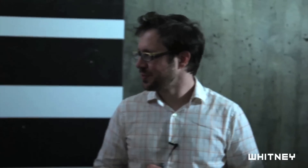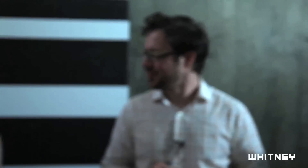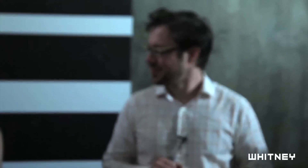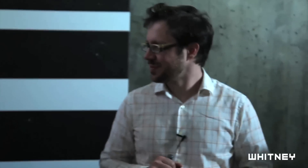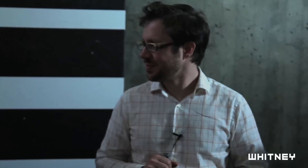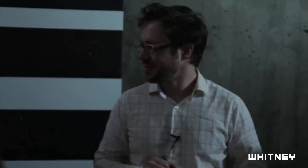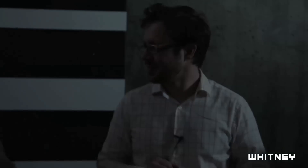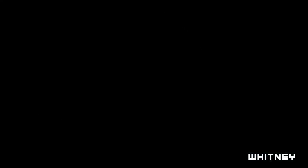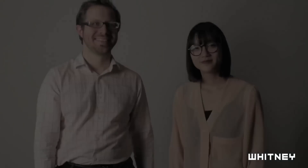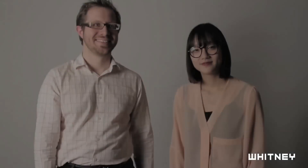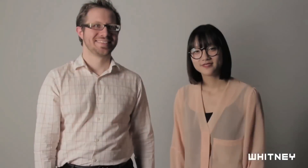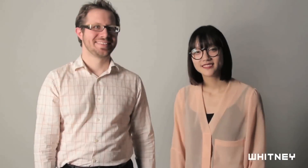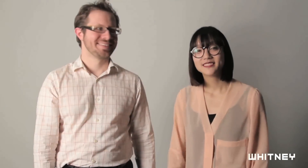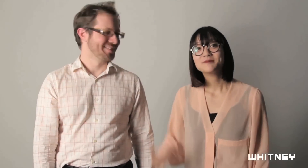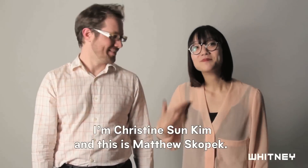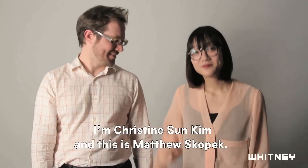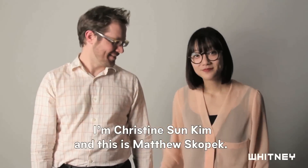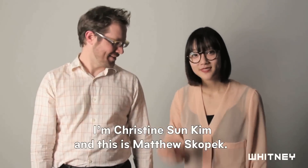with.